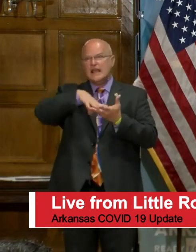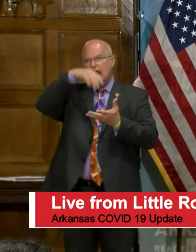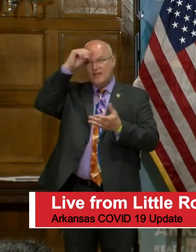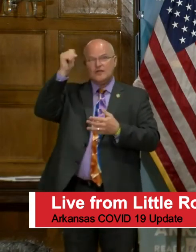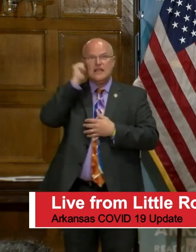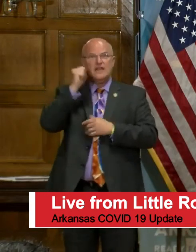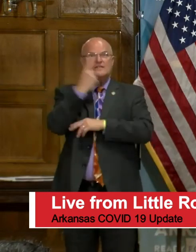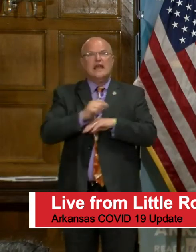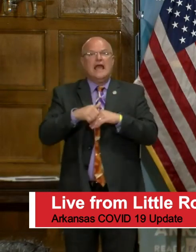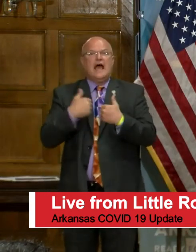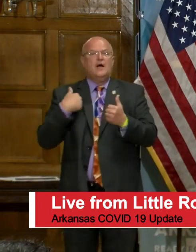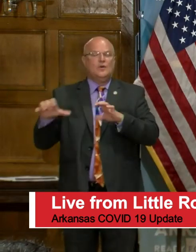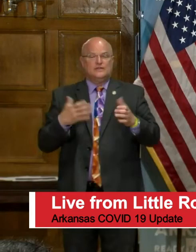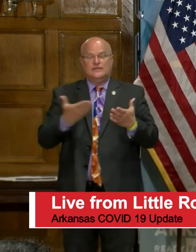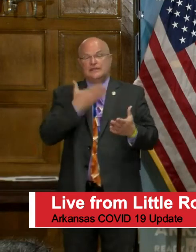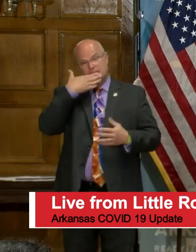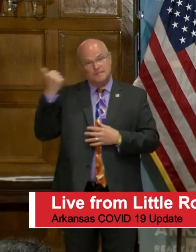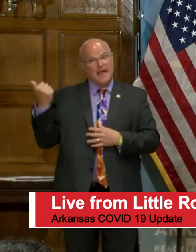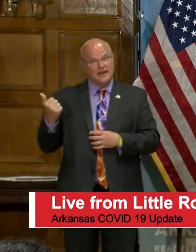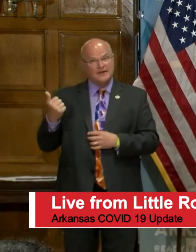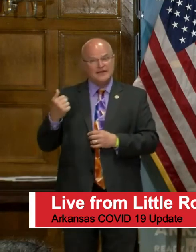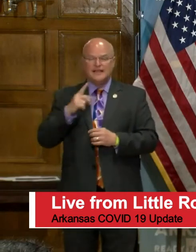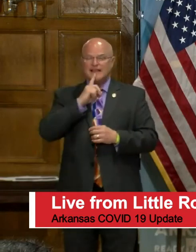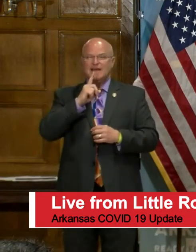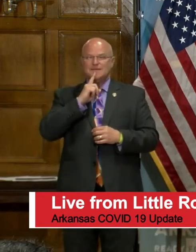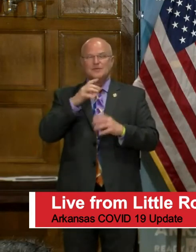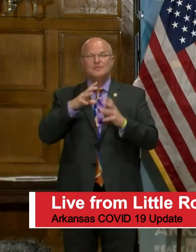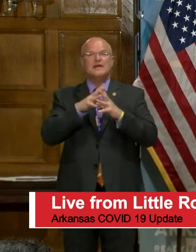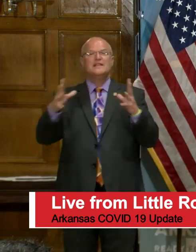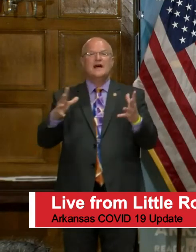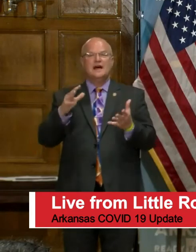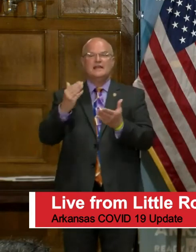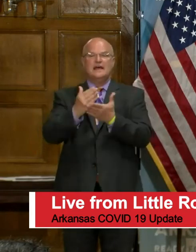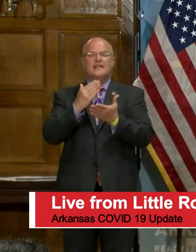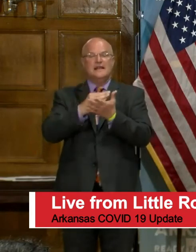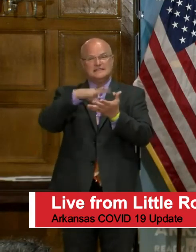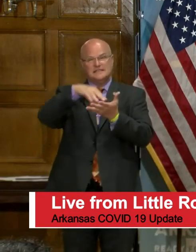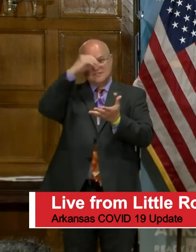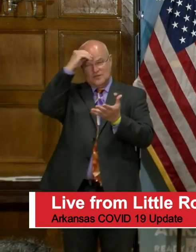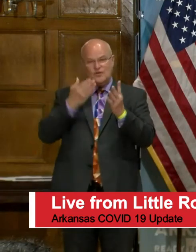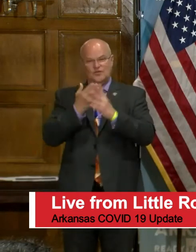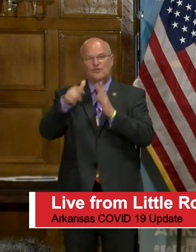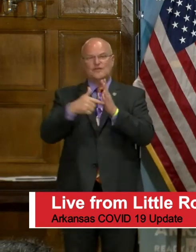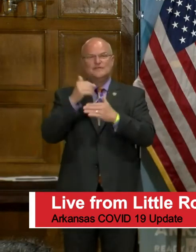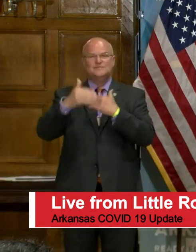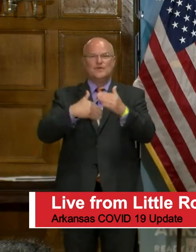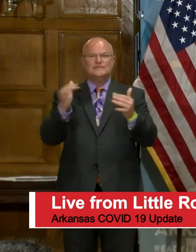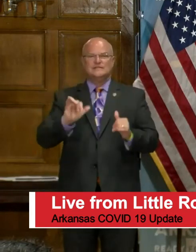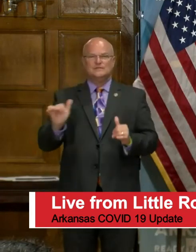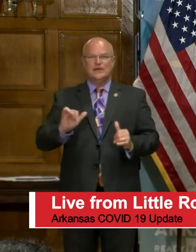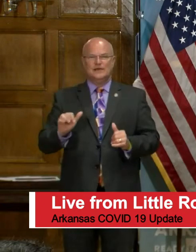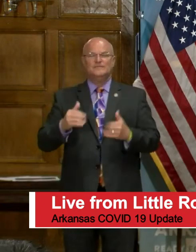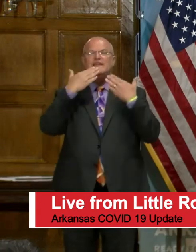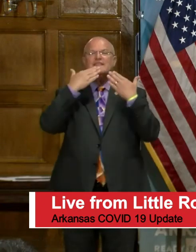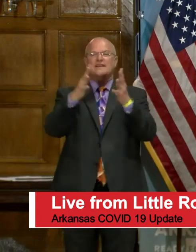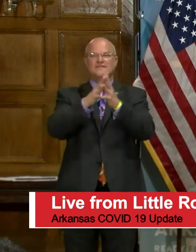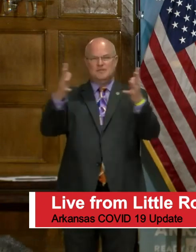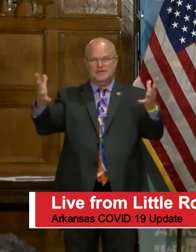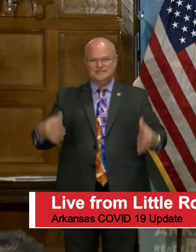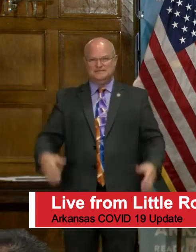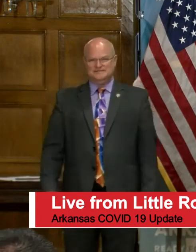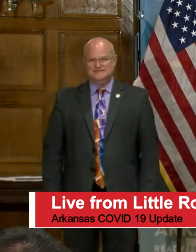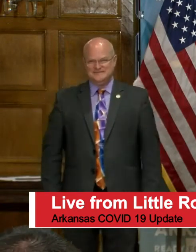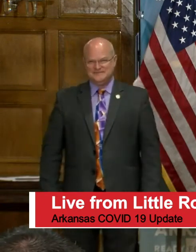every day as to how we can do things better. And I'm sure there'll be a lot of lessons learned through this process as well. Thank you very